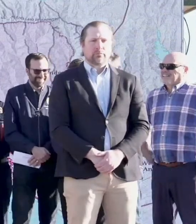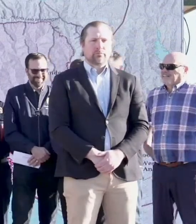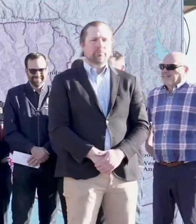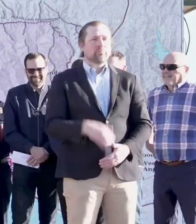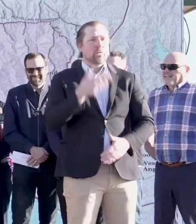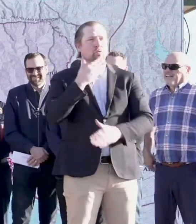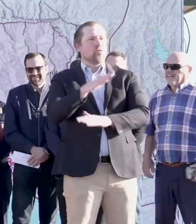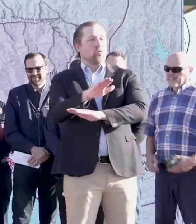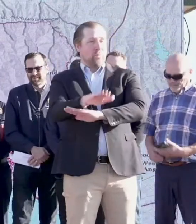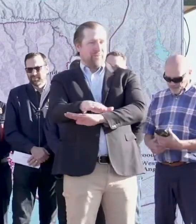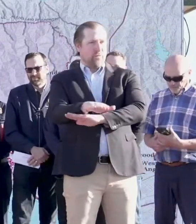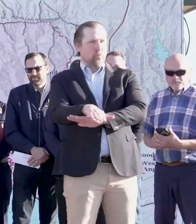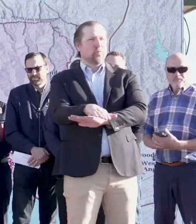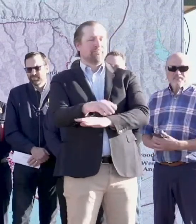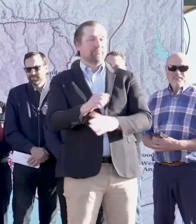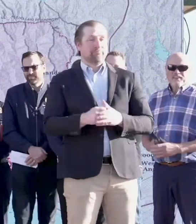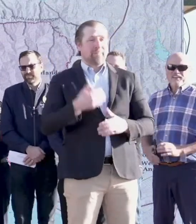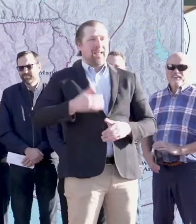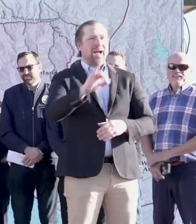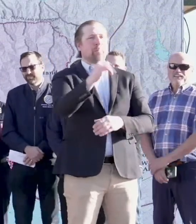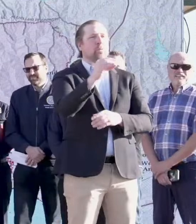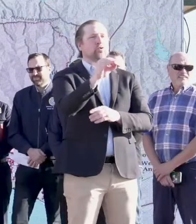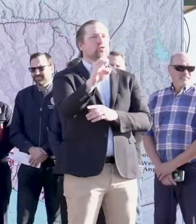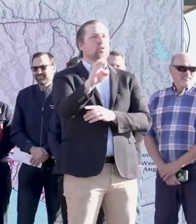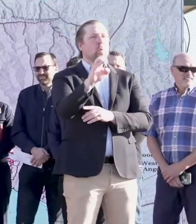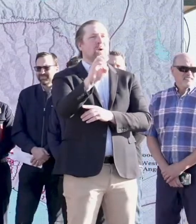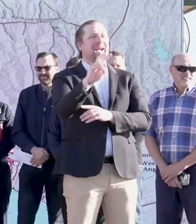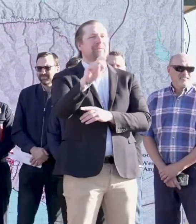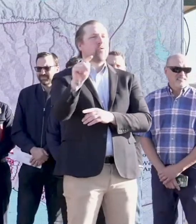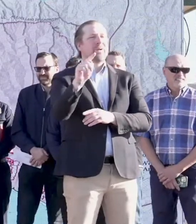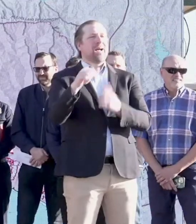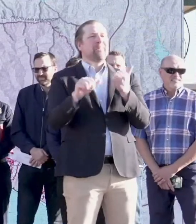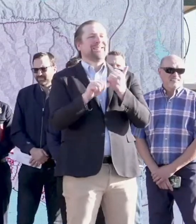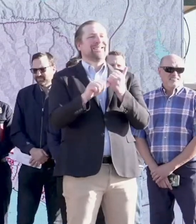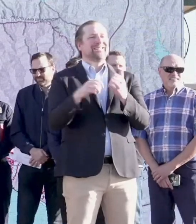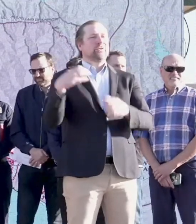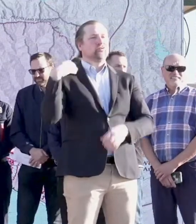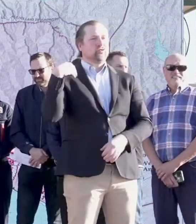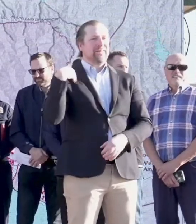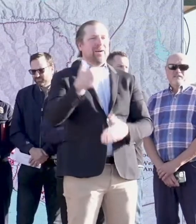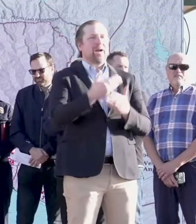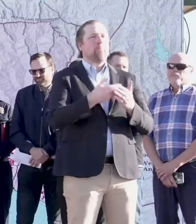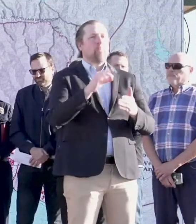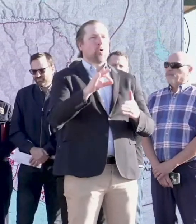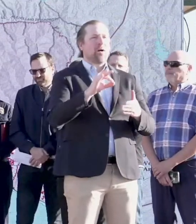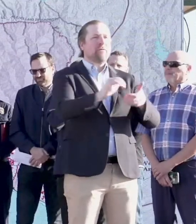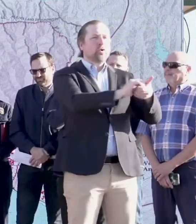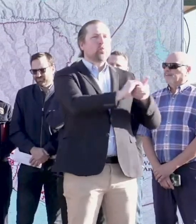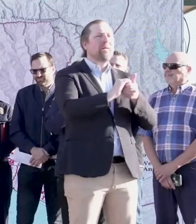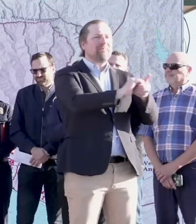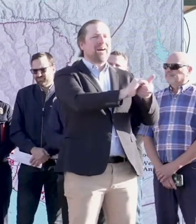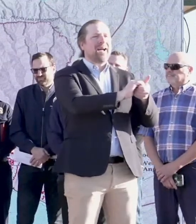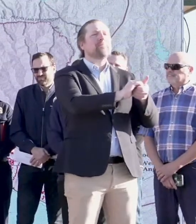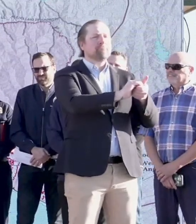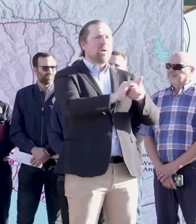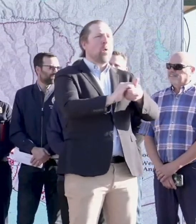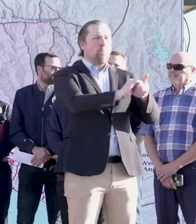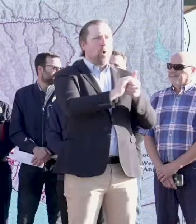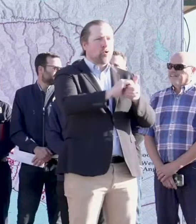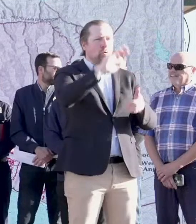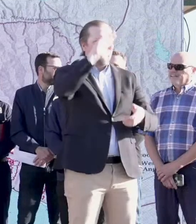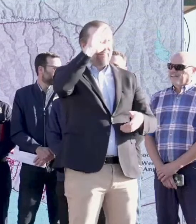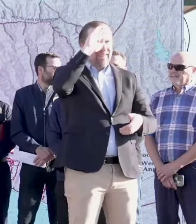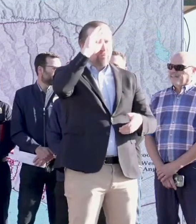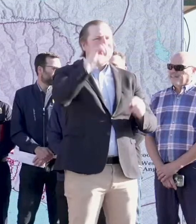Good afternoon, everybody. I'm Joe Everett, Assistant Chief, part of the Unified Incident Commander, part of the Unified